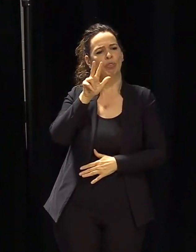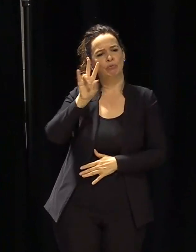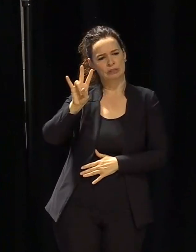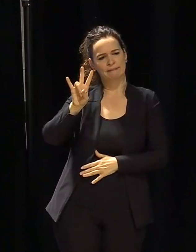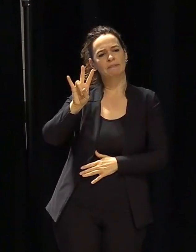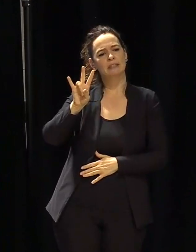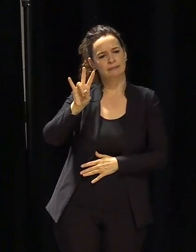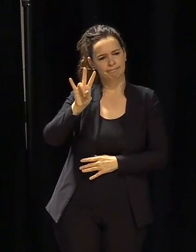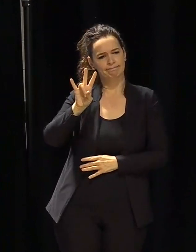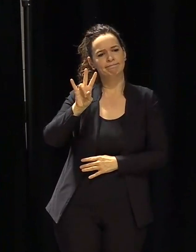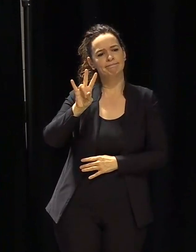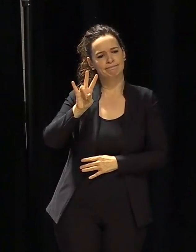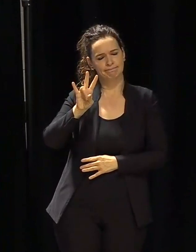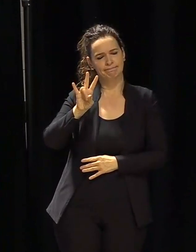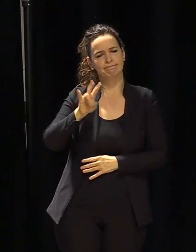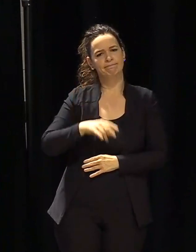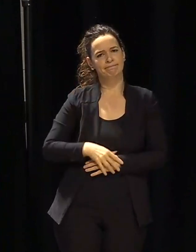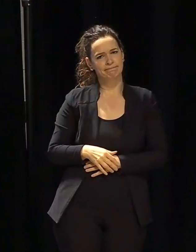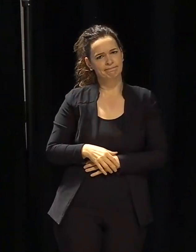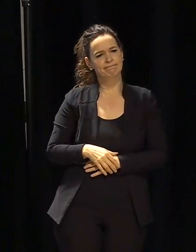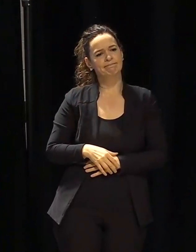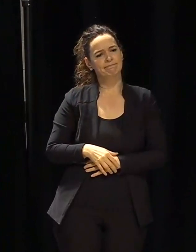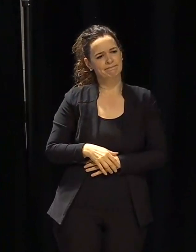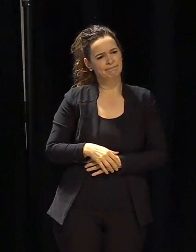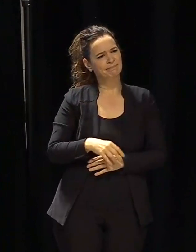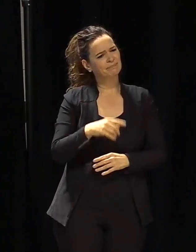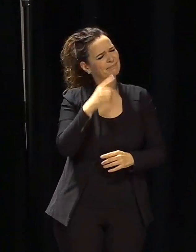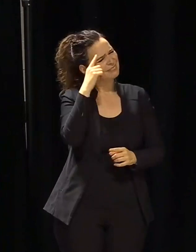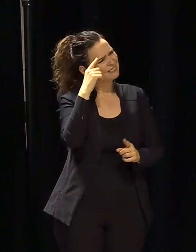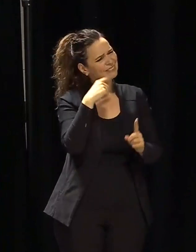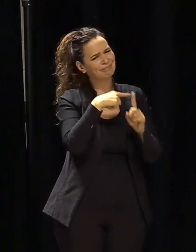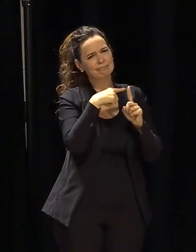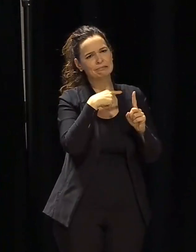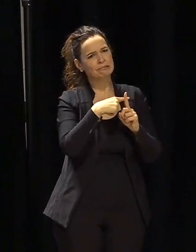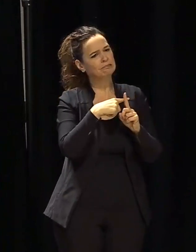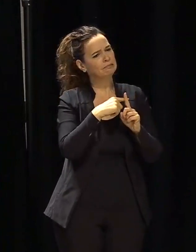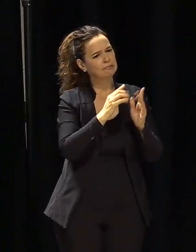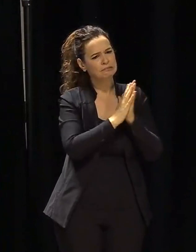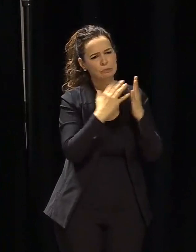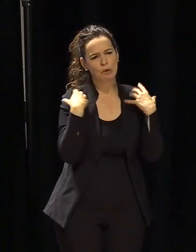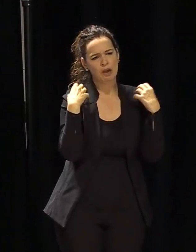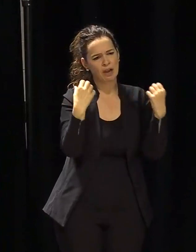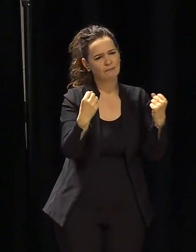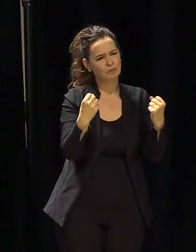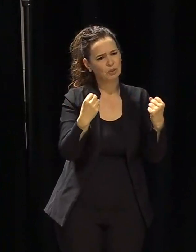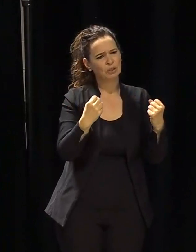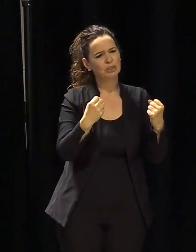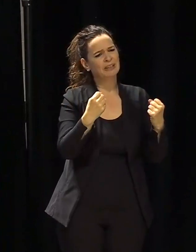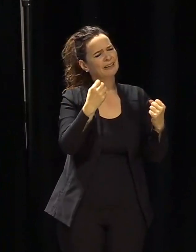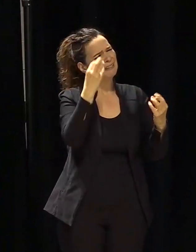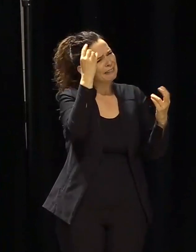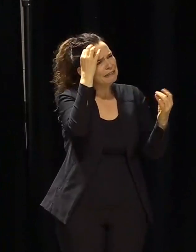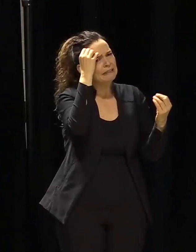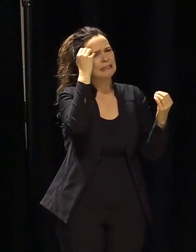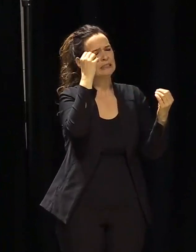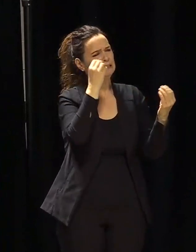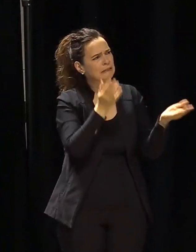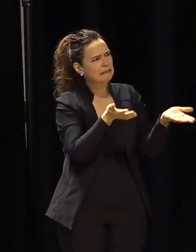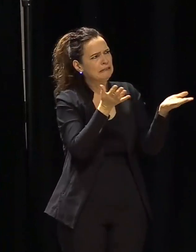in need of extra help, specifically respiratory challenges, so we really need to think about